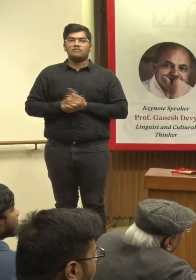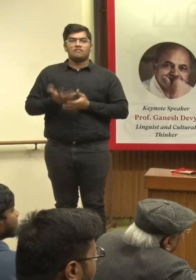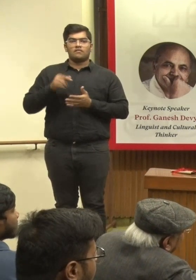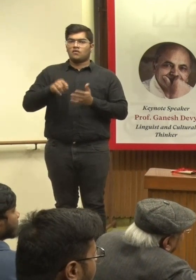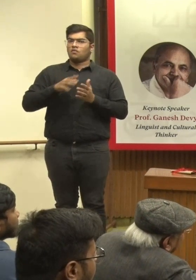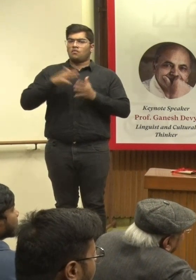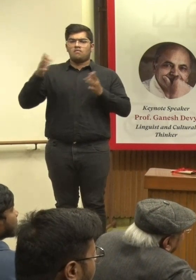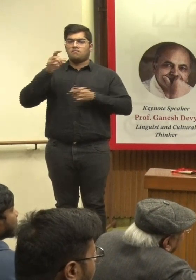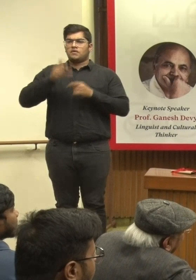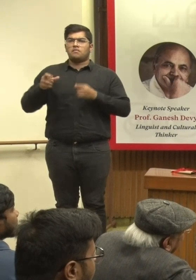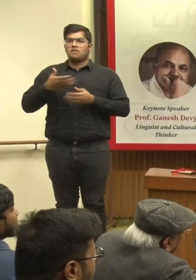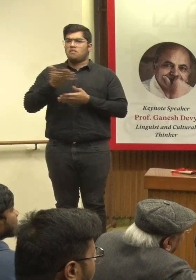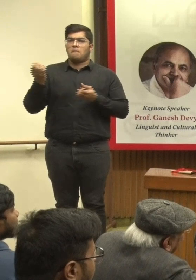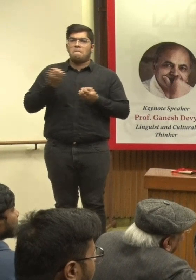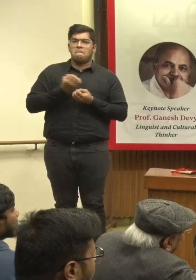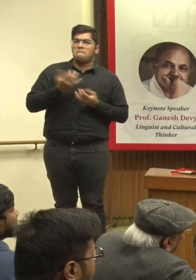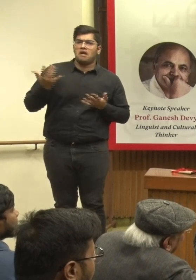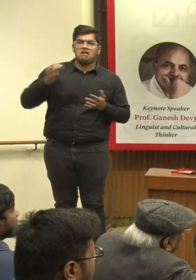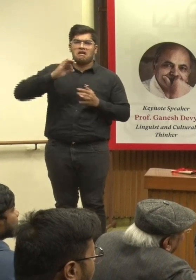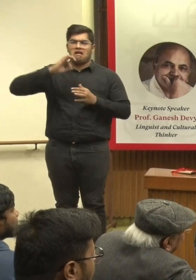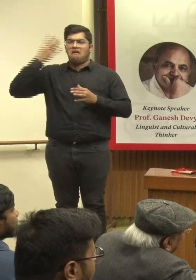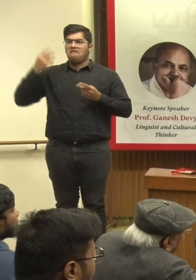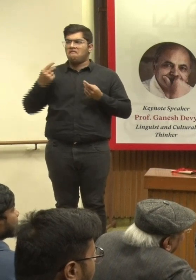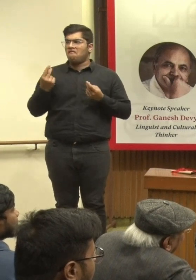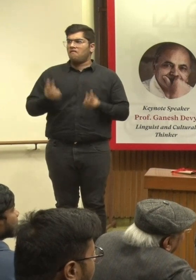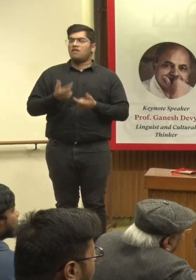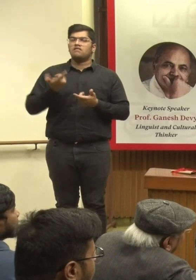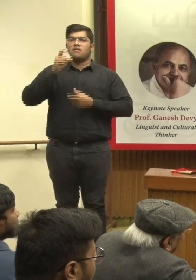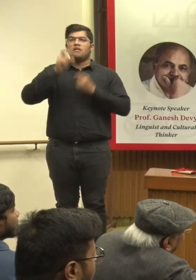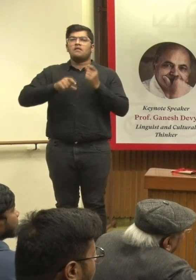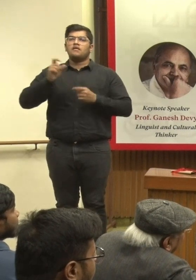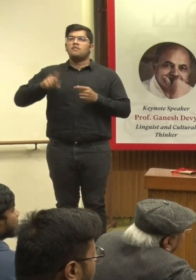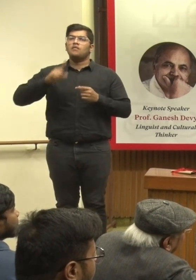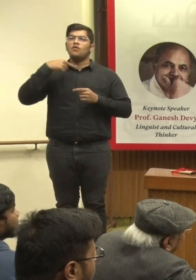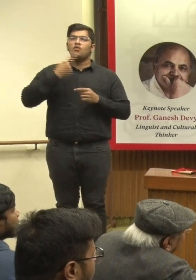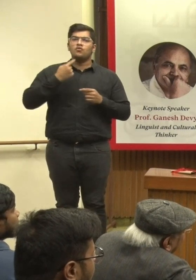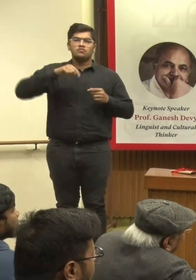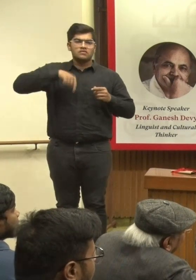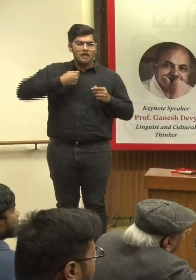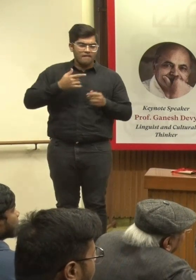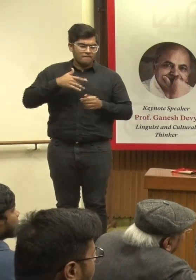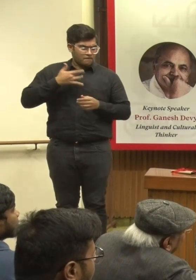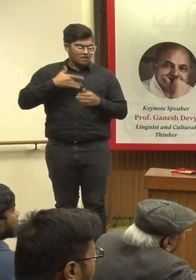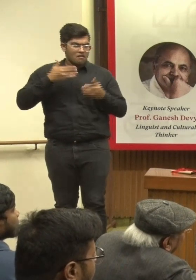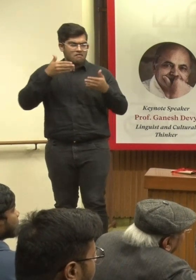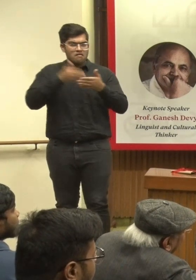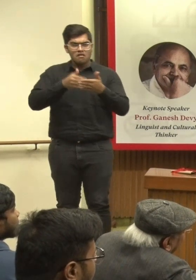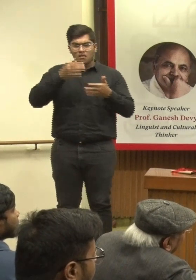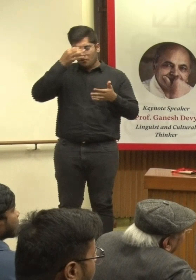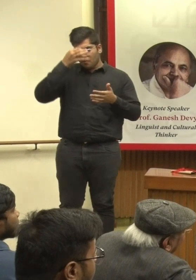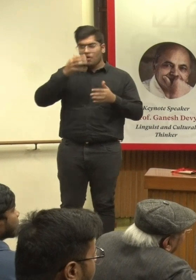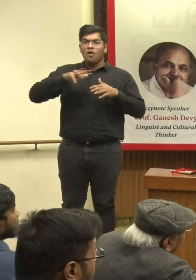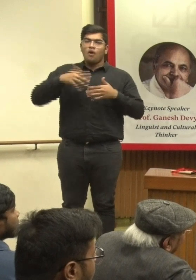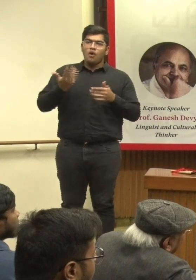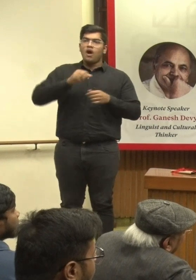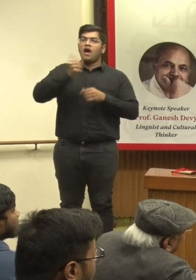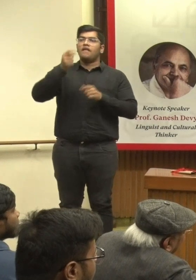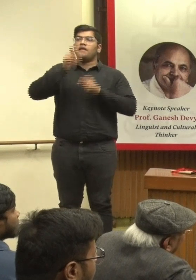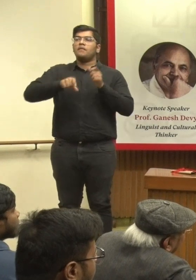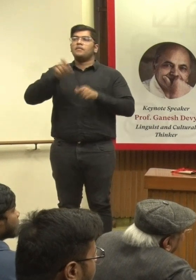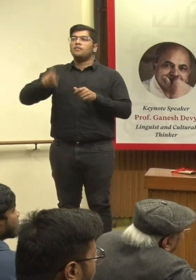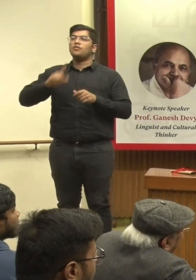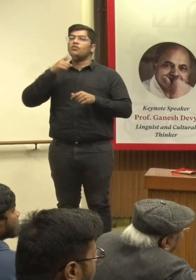fury against this law. People who were affected, or even those who were not affected, understood that a